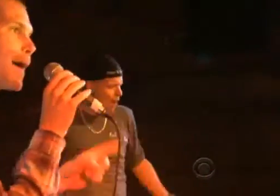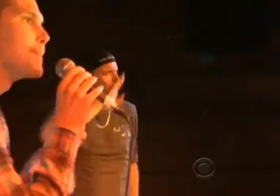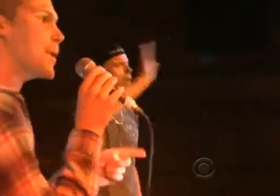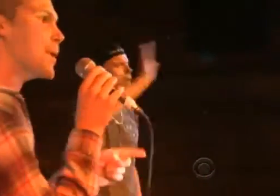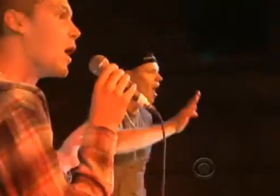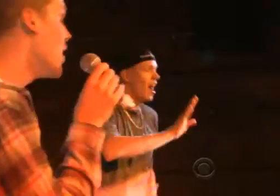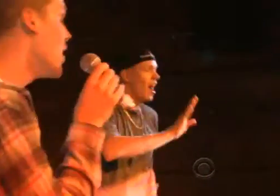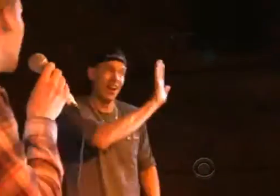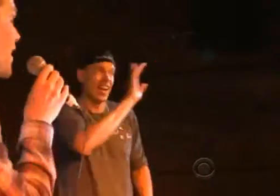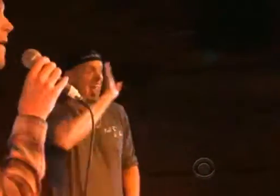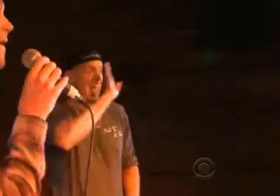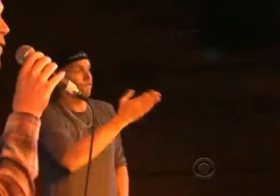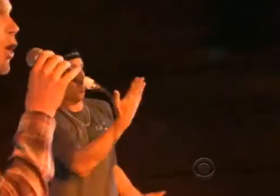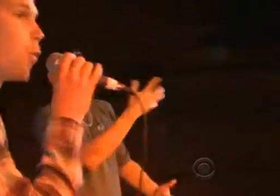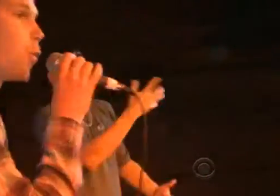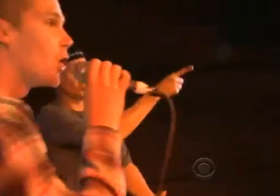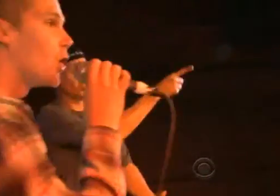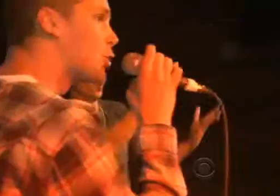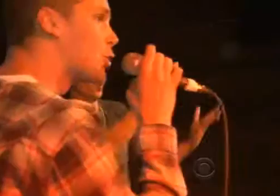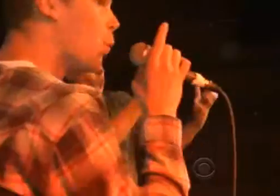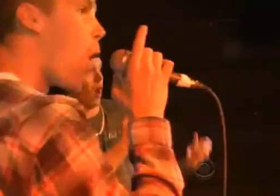He gives a voice to his lyrics.